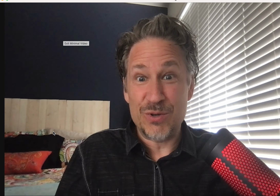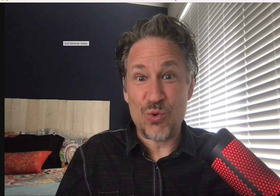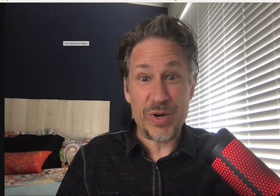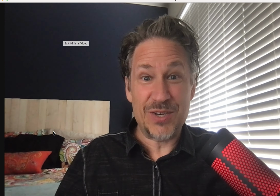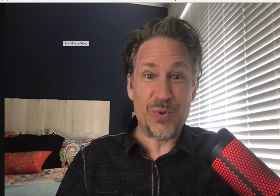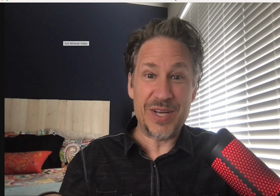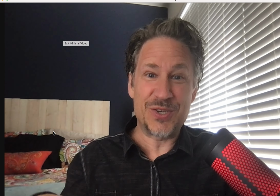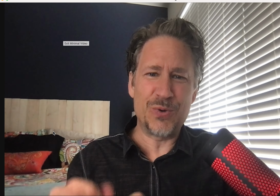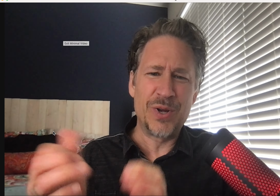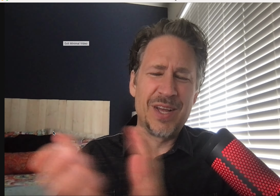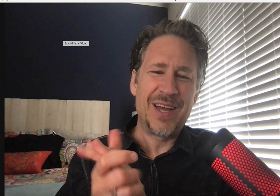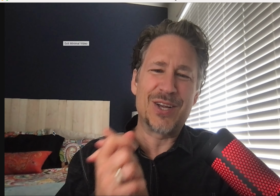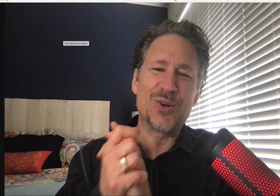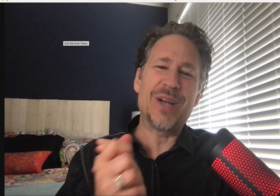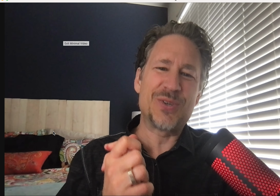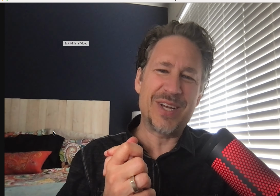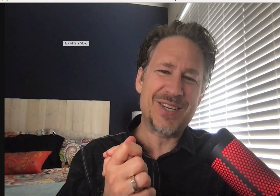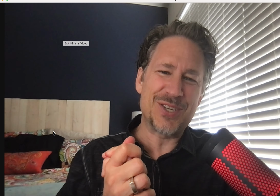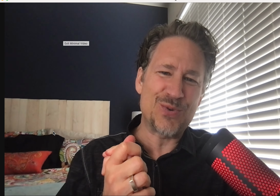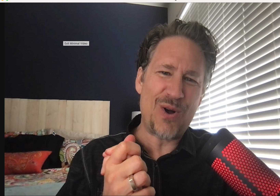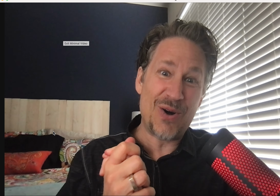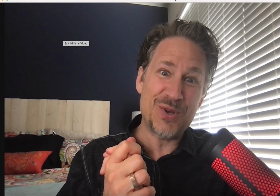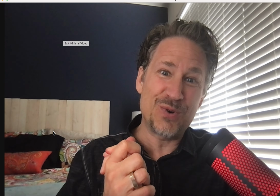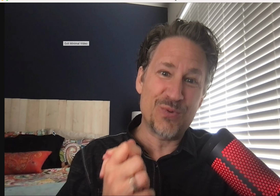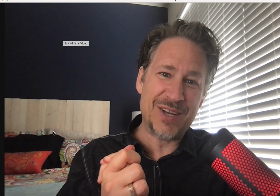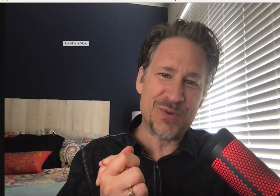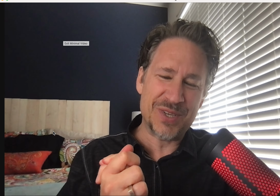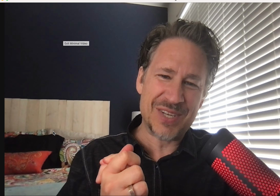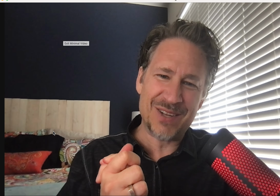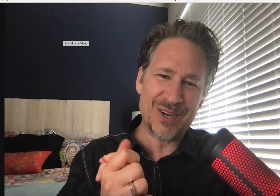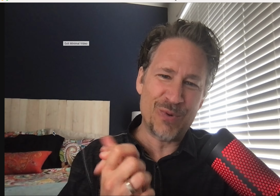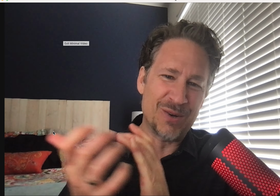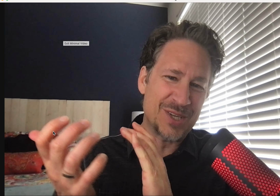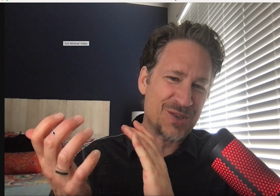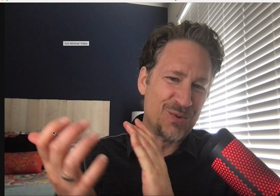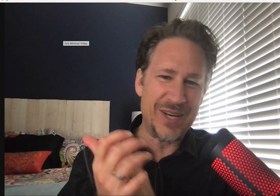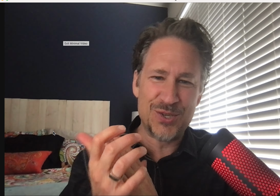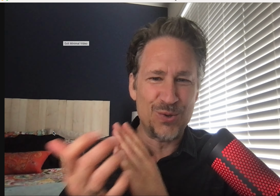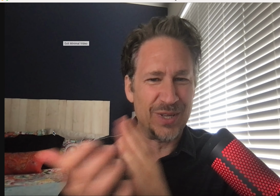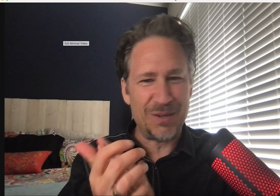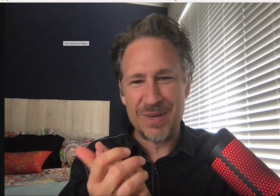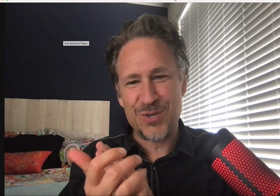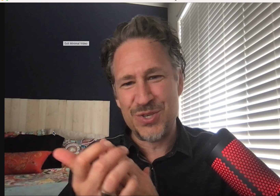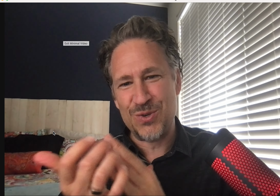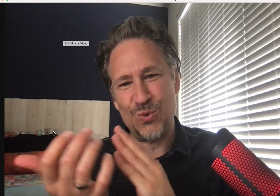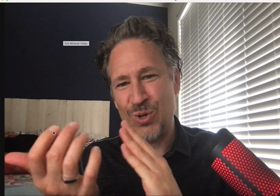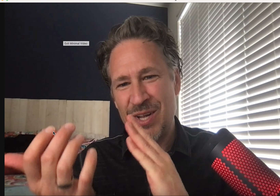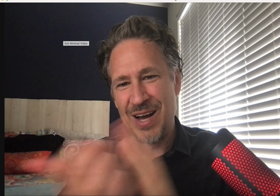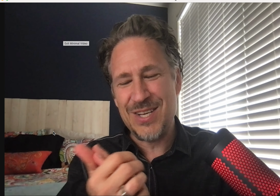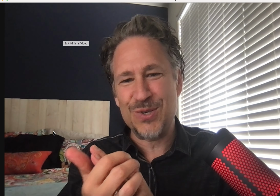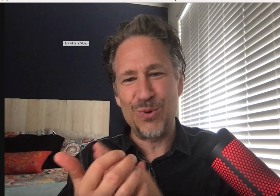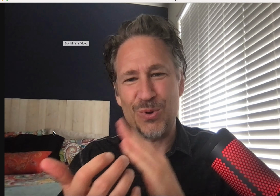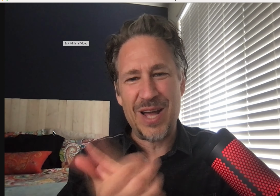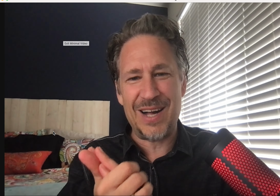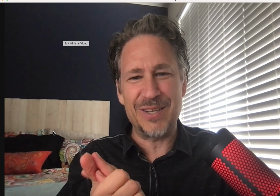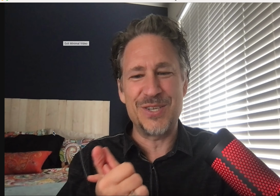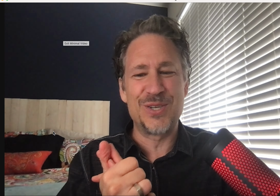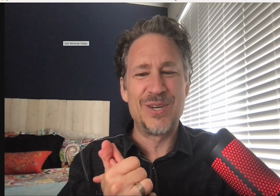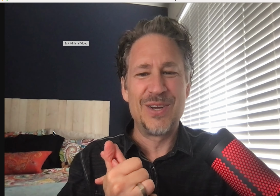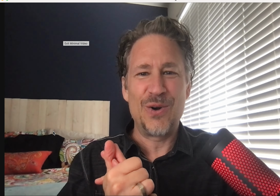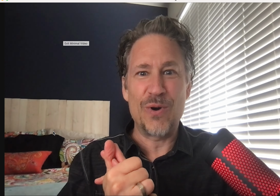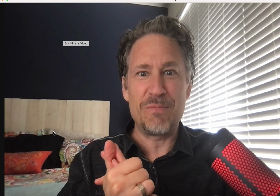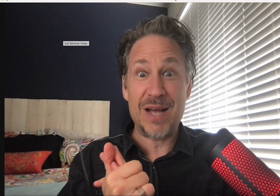summer 2022. And congratulations to all you graduates out there, whether it's grade school, elementary school, high school,